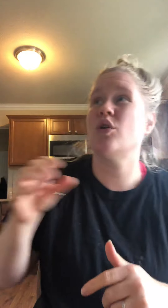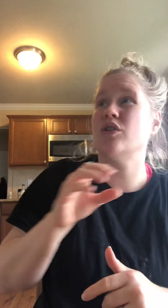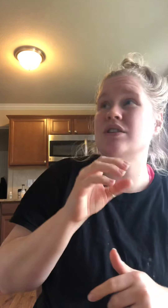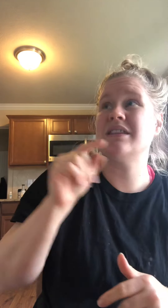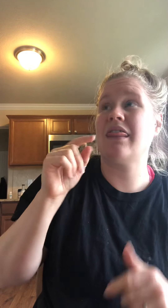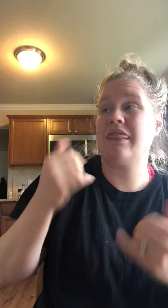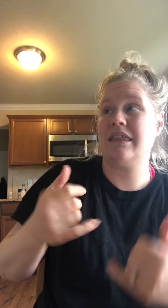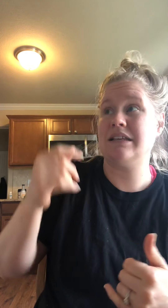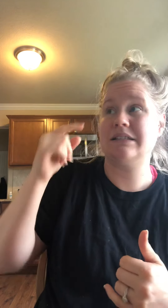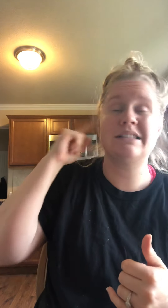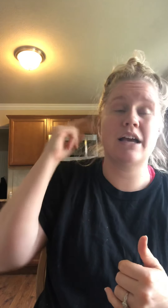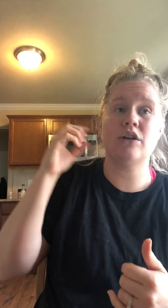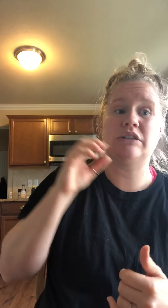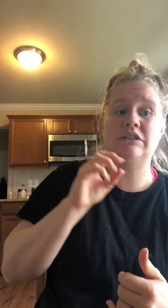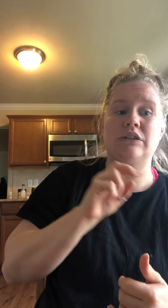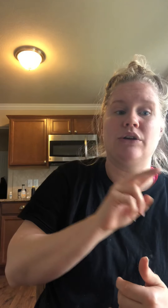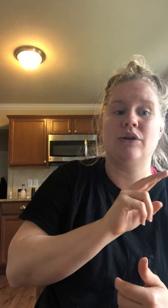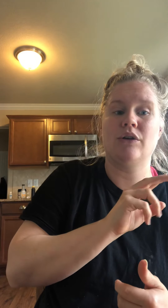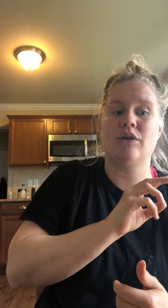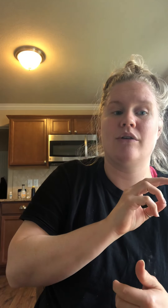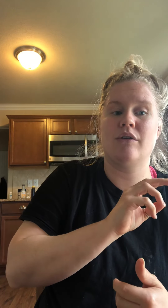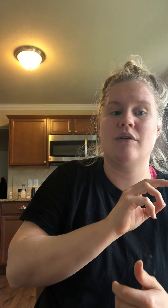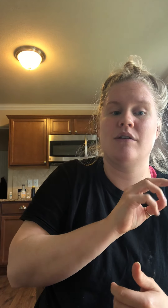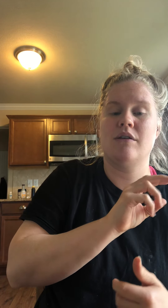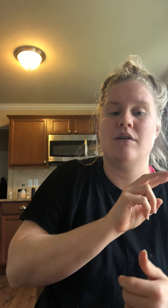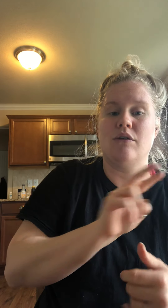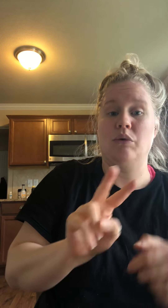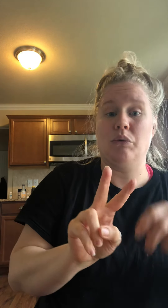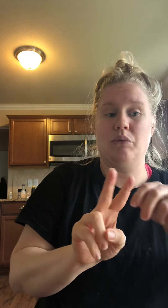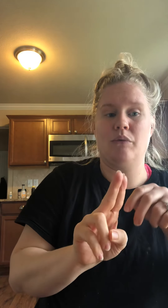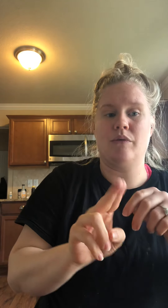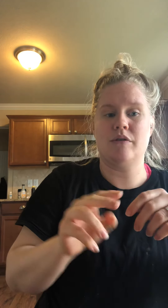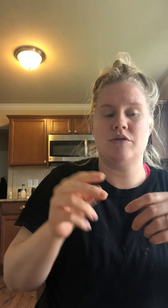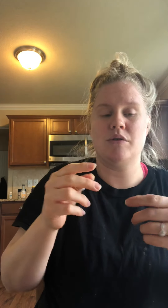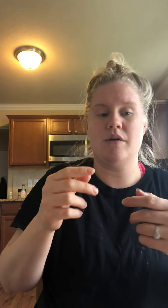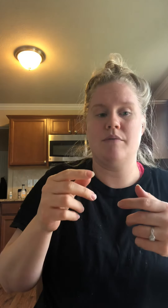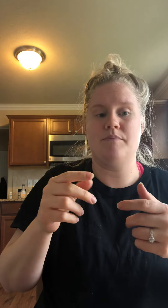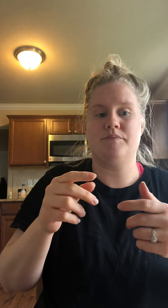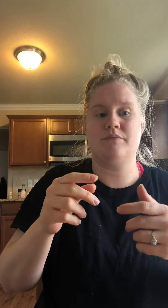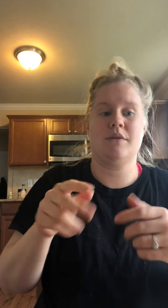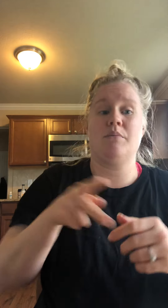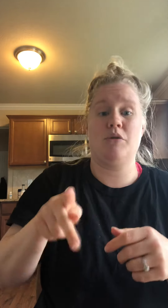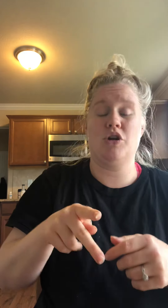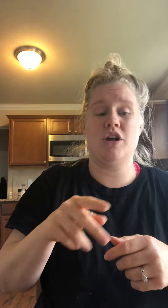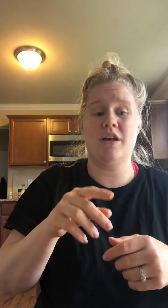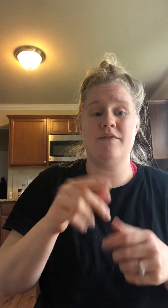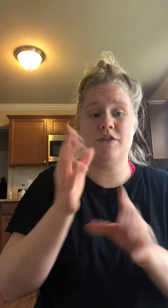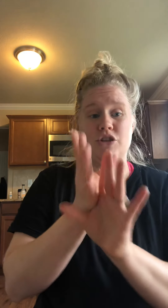the plural of German Fuß is what? You said